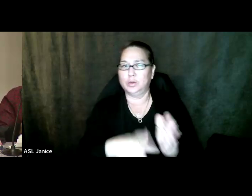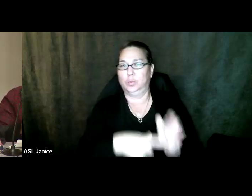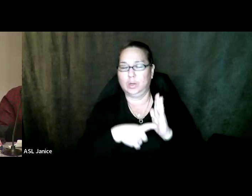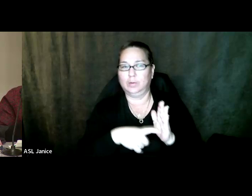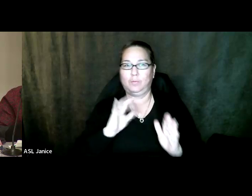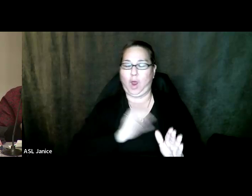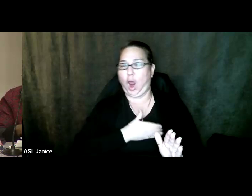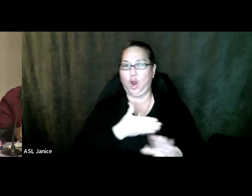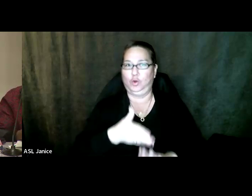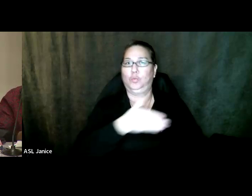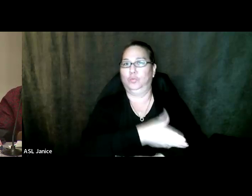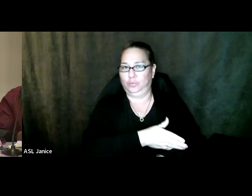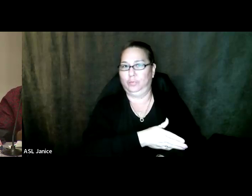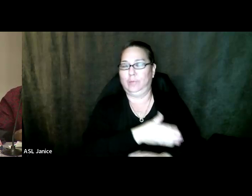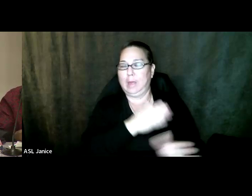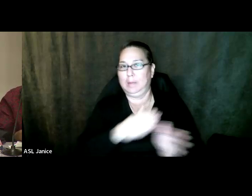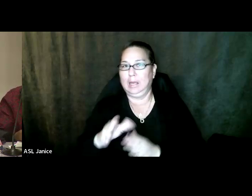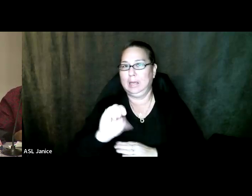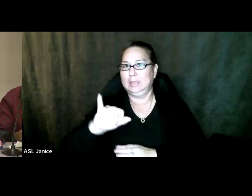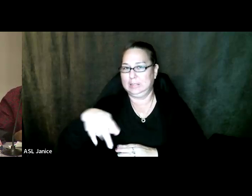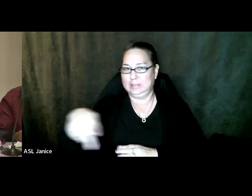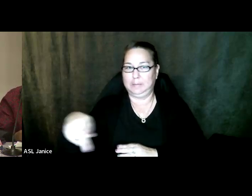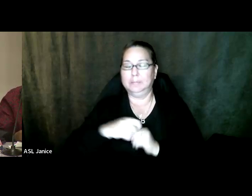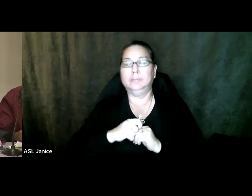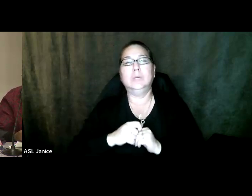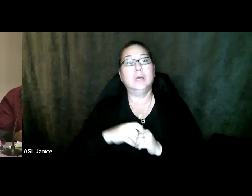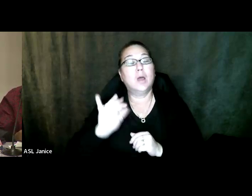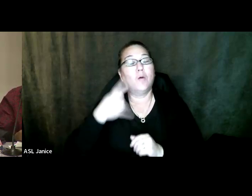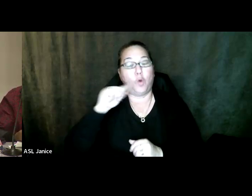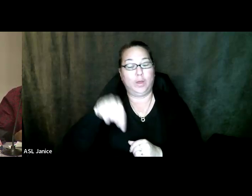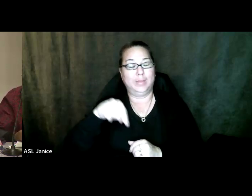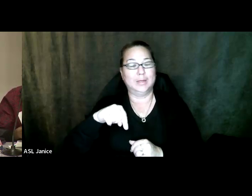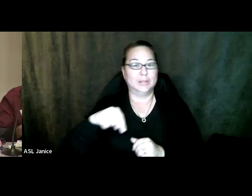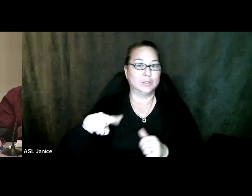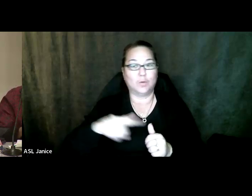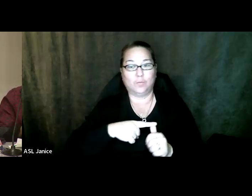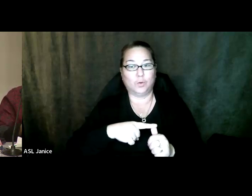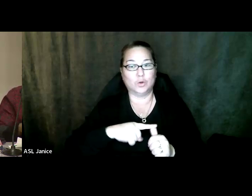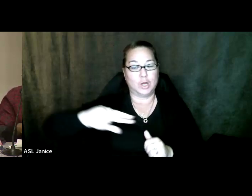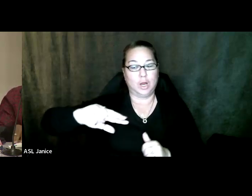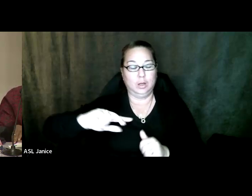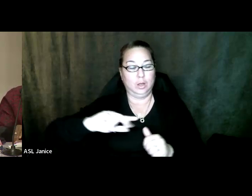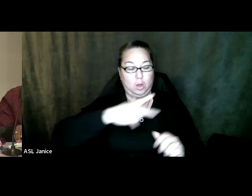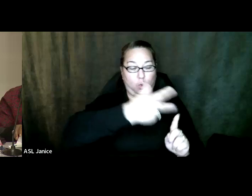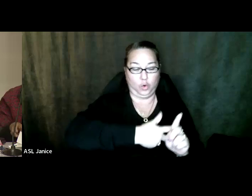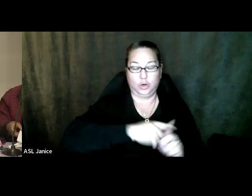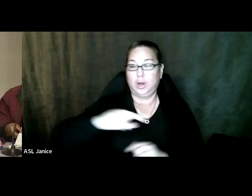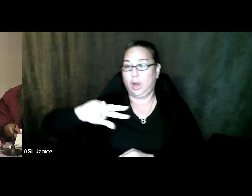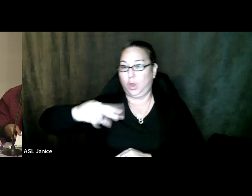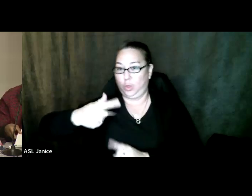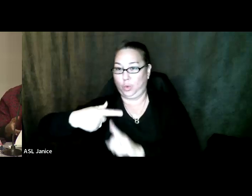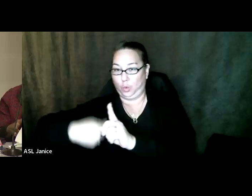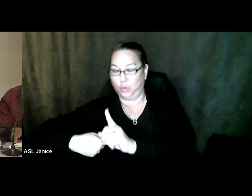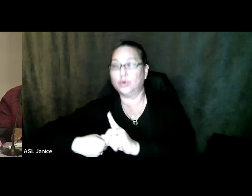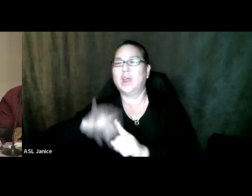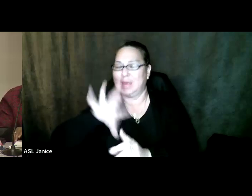Improvement Plan, or SIP. Like tonight's report, the first and third quarter updates are in-depth formal reports.